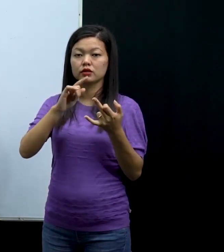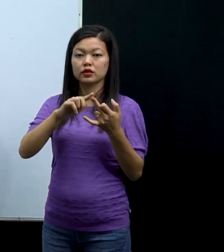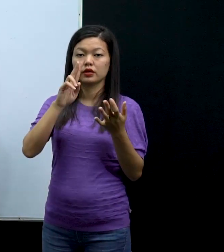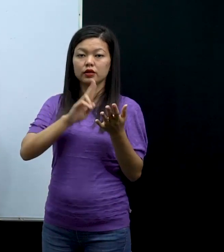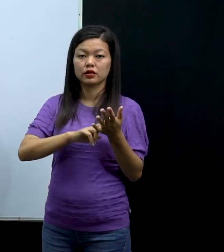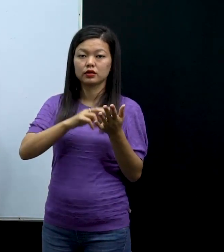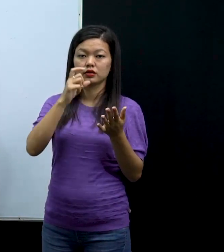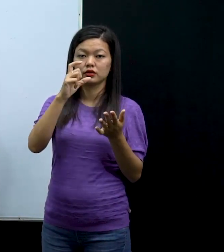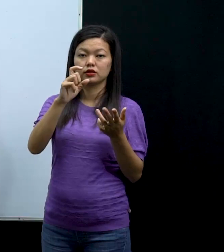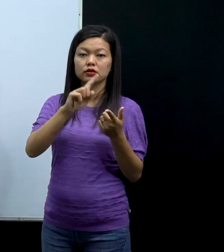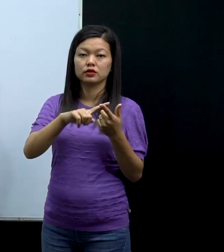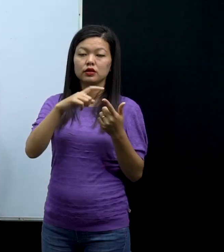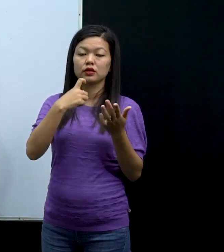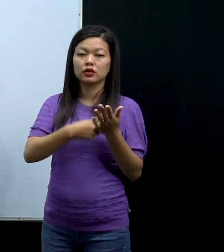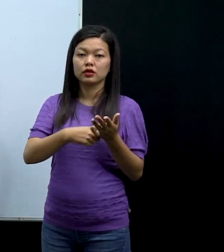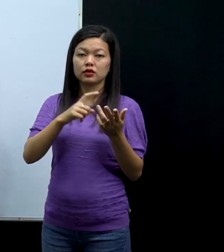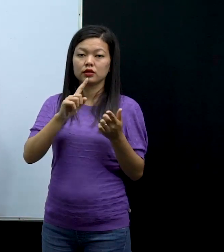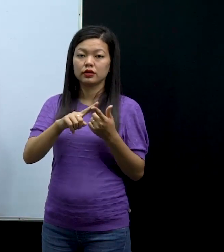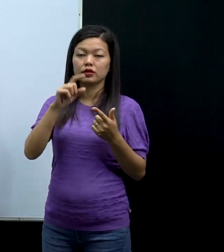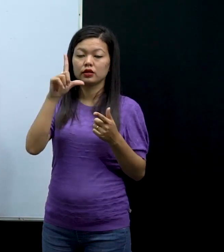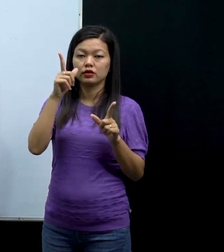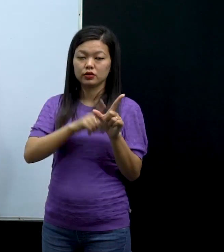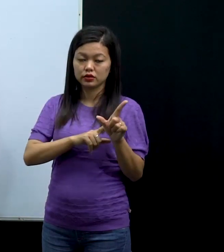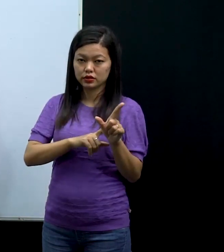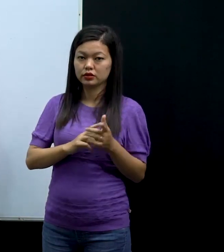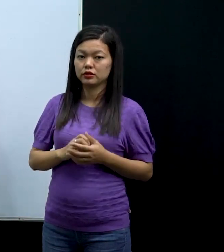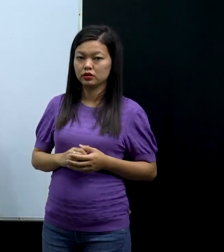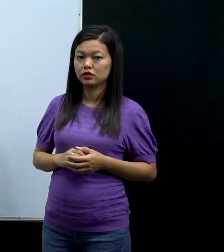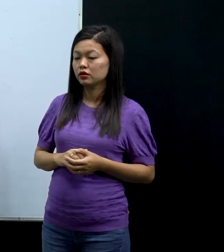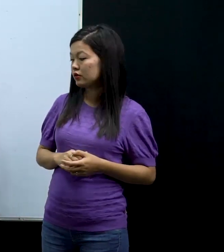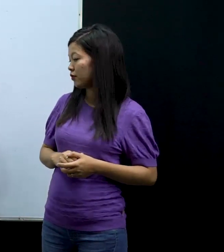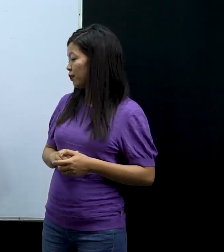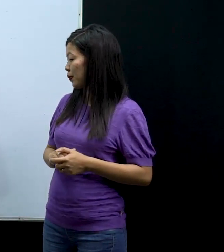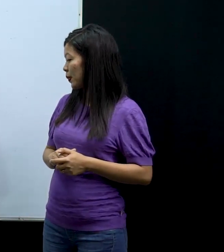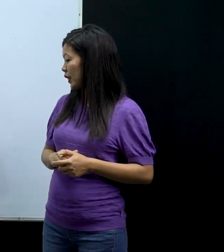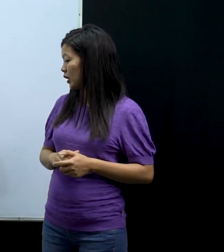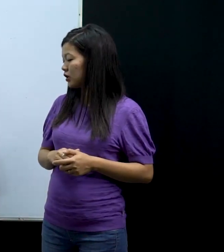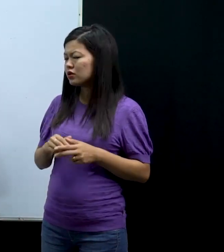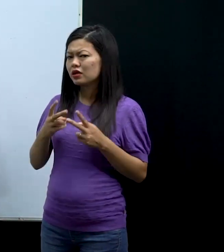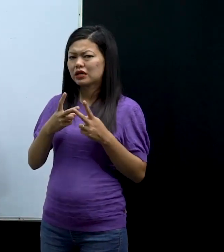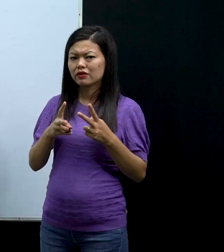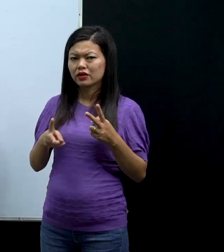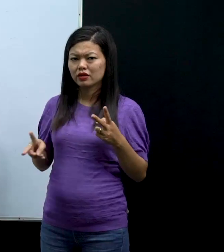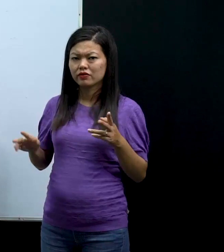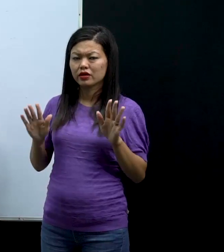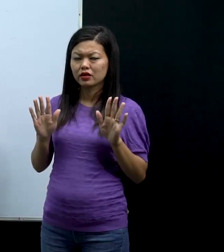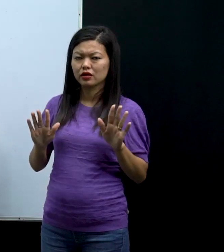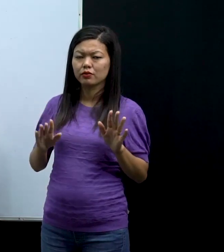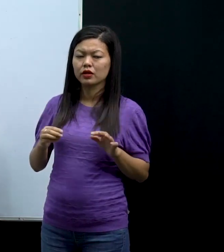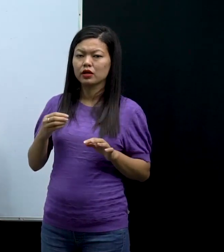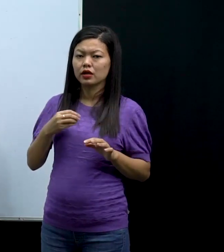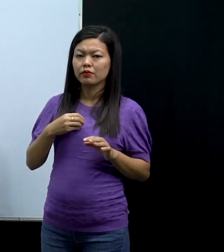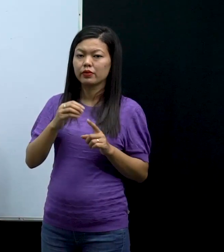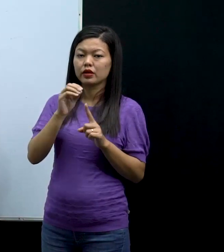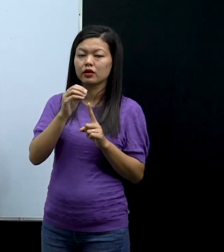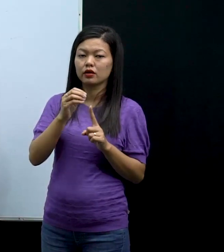explanations, a different kind of explanation, but I am even advising you and requesting you to follow only what